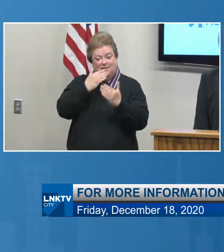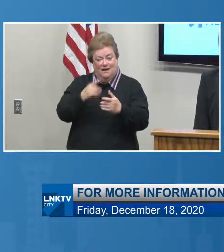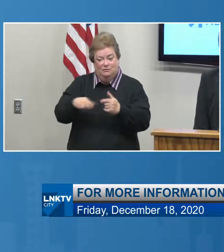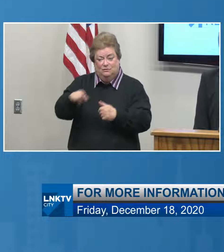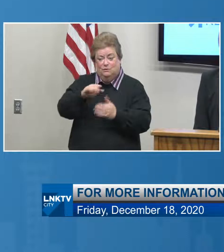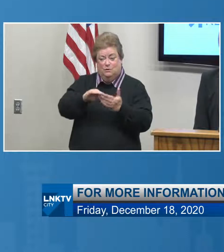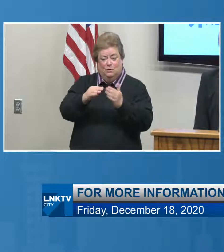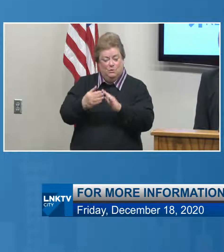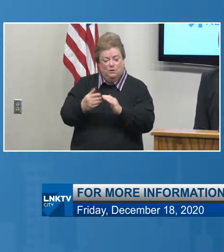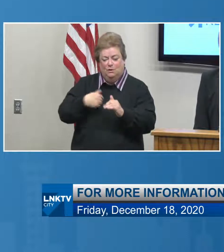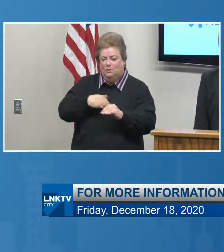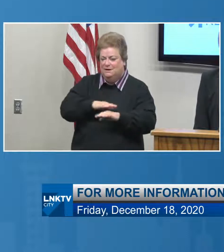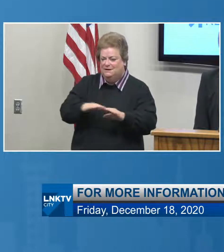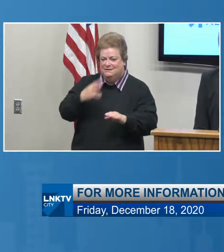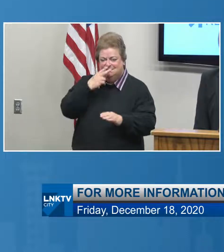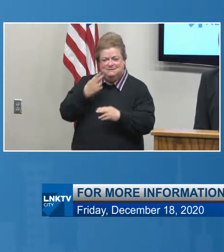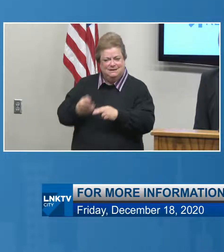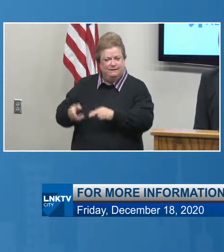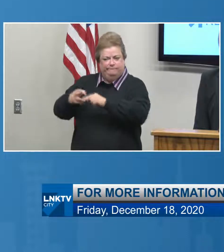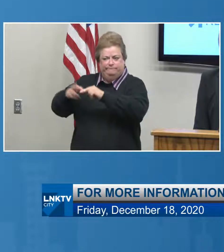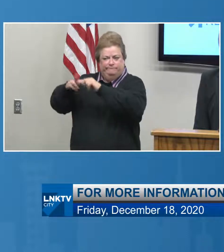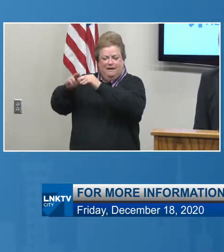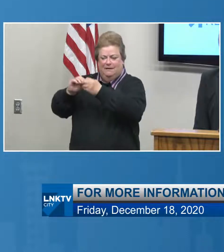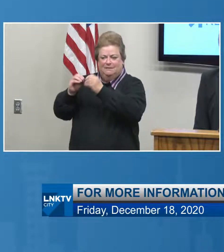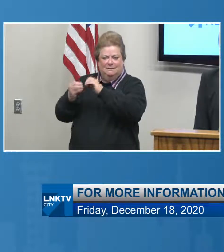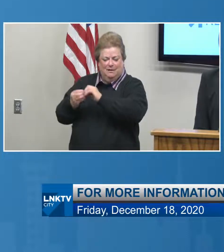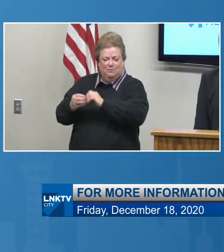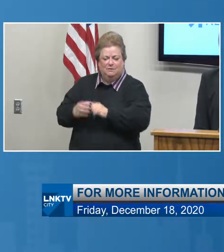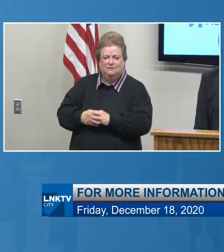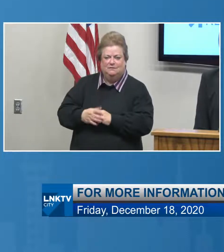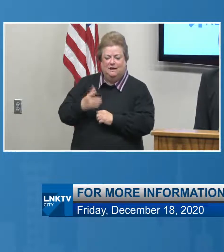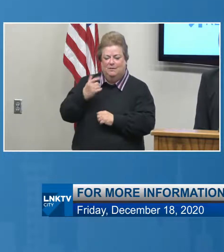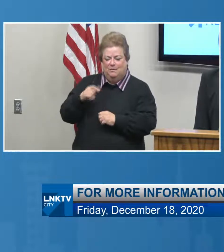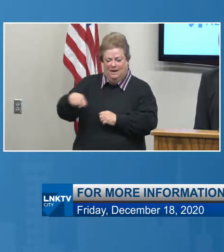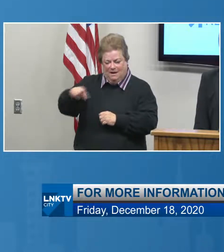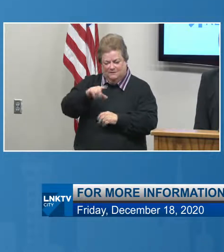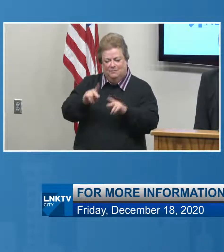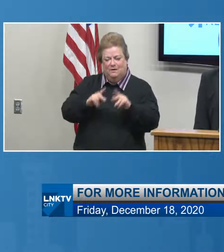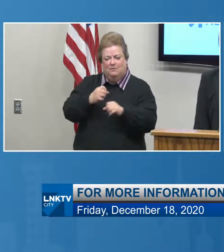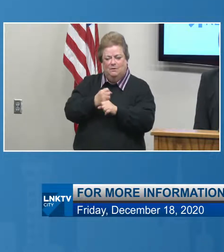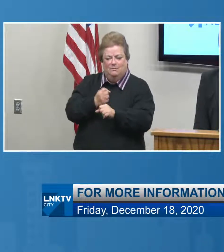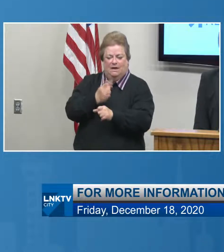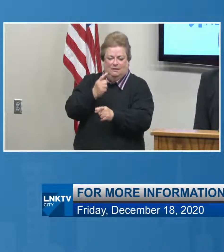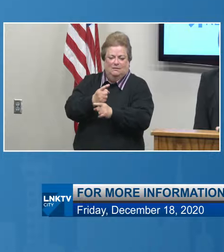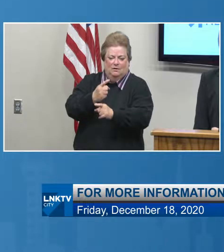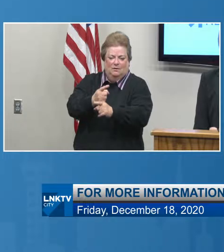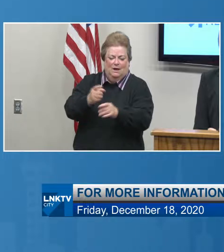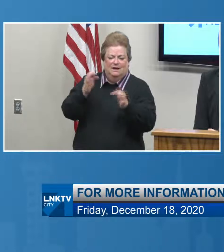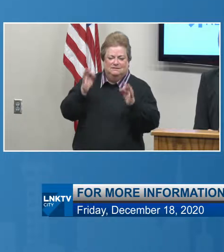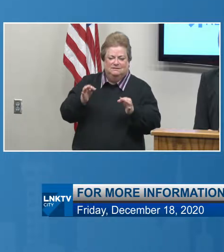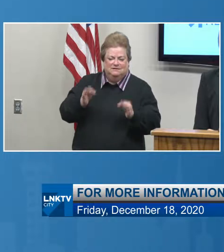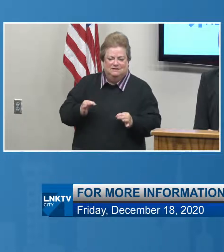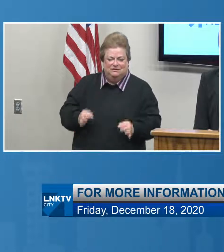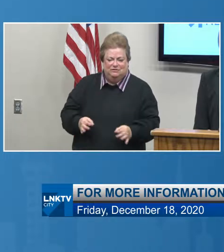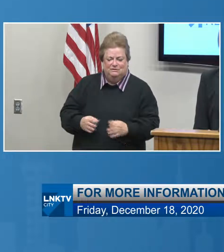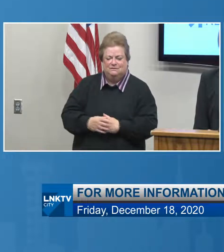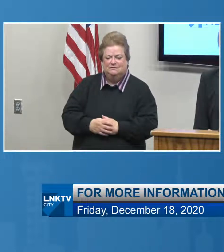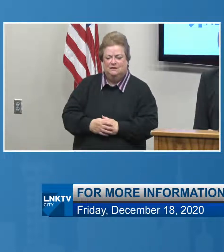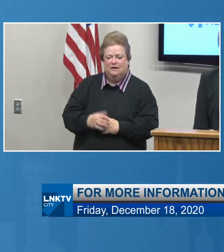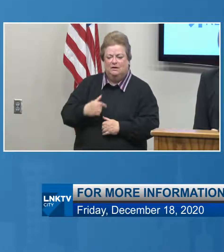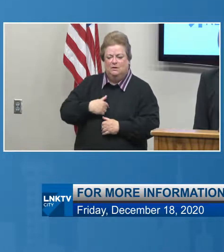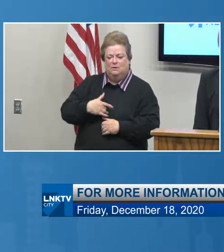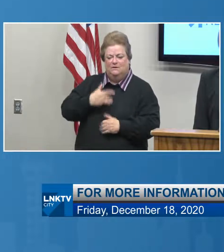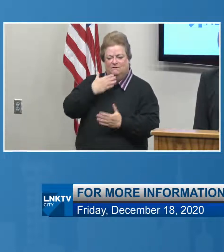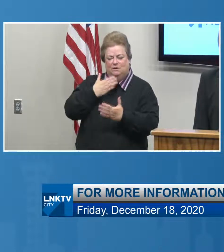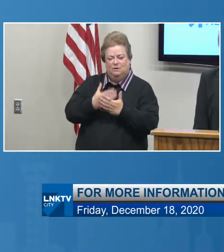think that's due to excellent choices that our community has made, and just feel very good about where we are